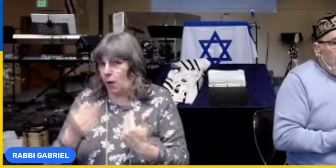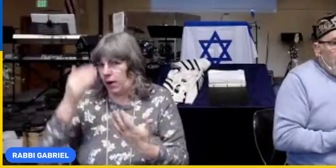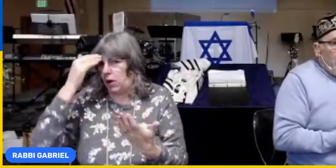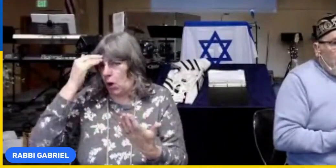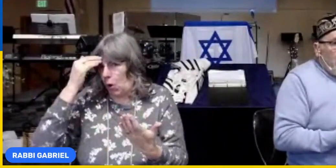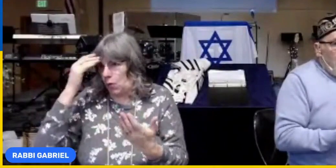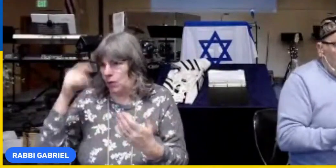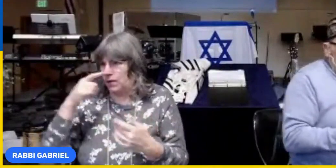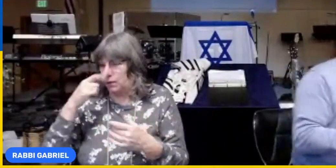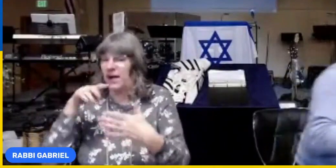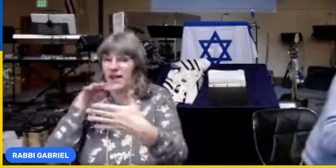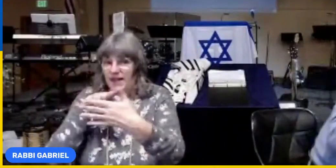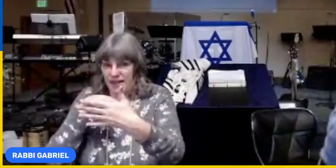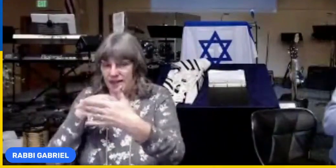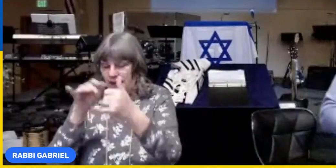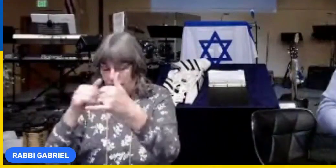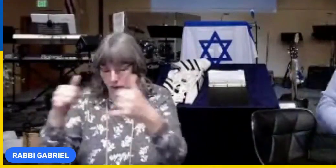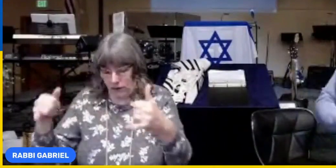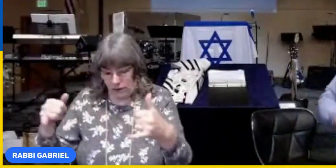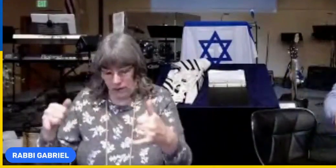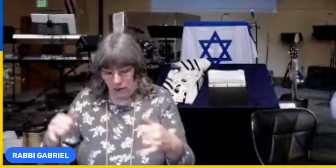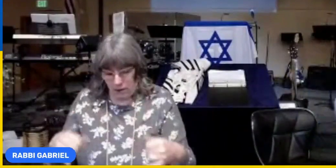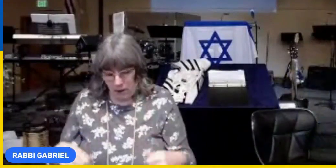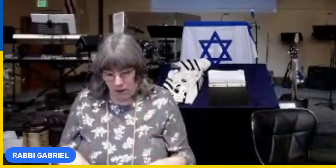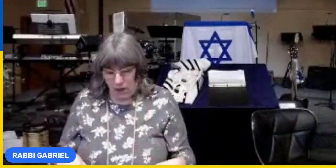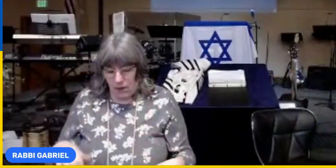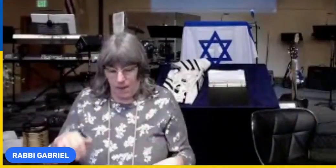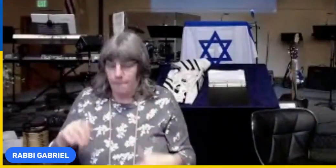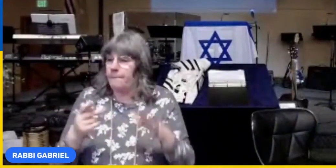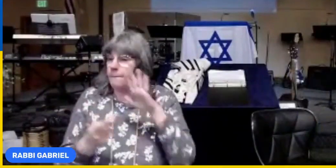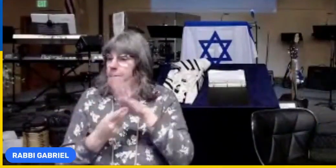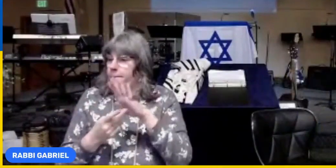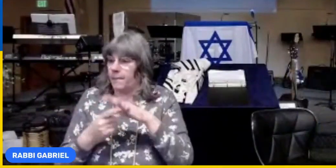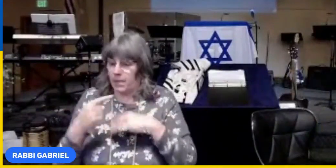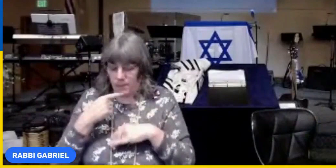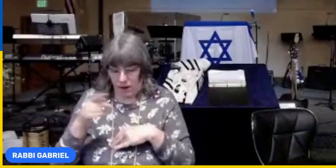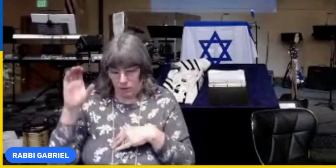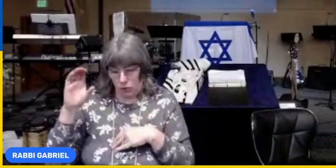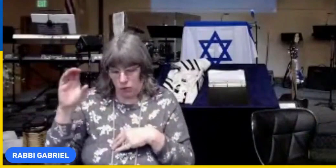Paul tells the Corinthians, here's where to go.